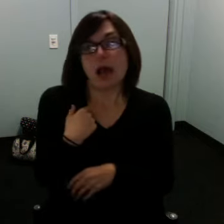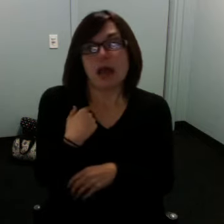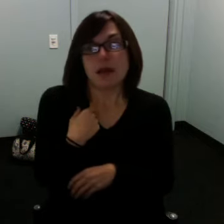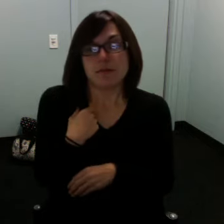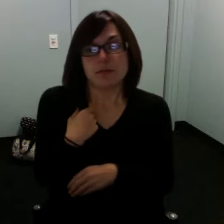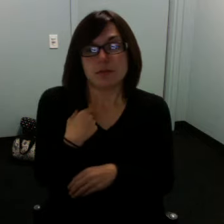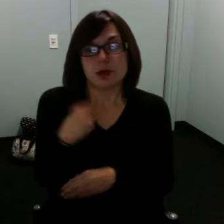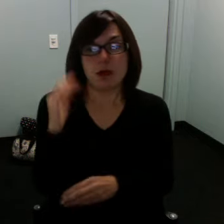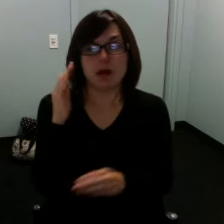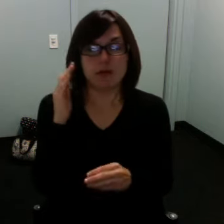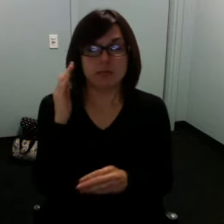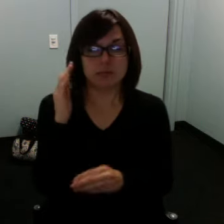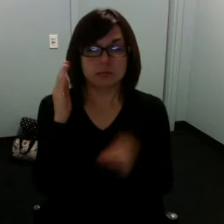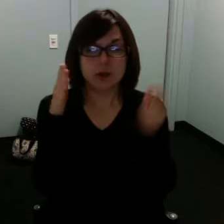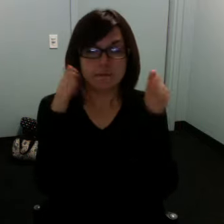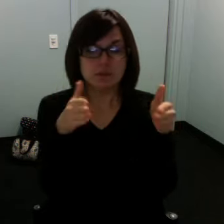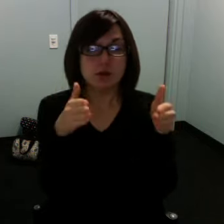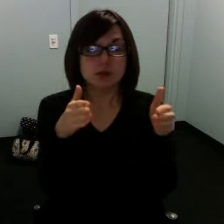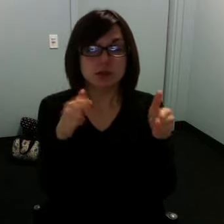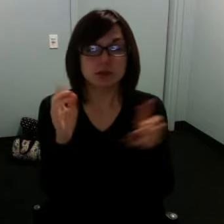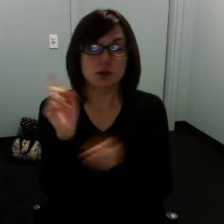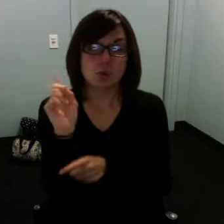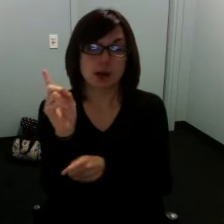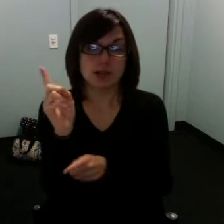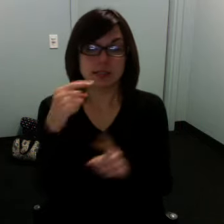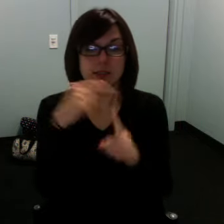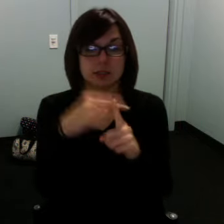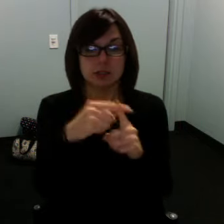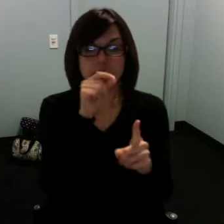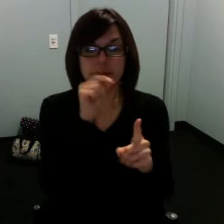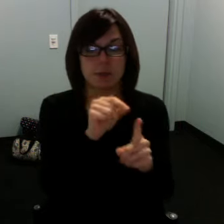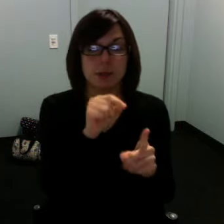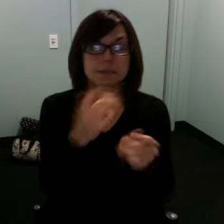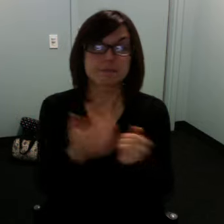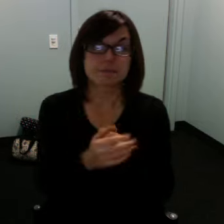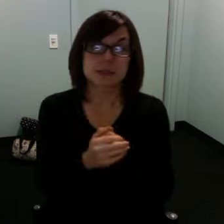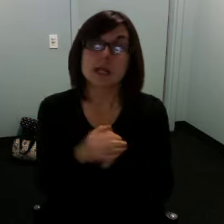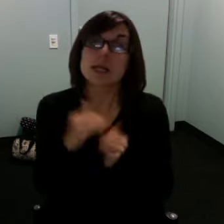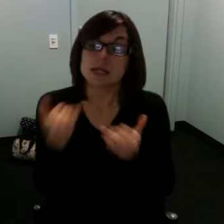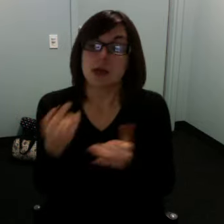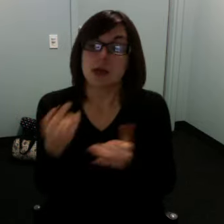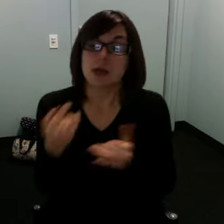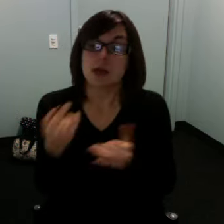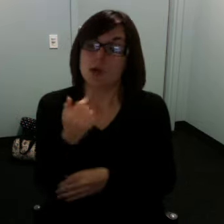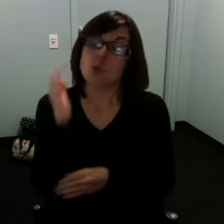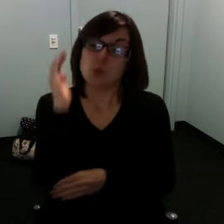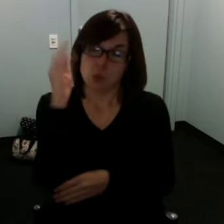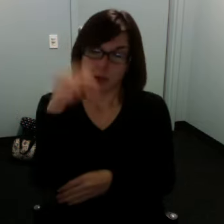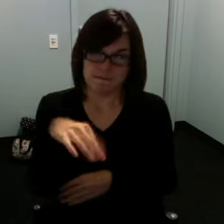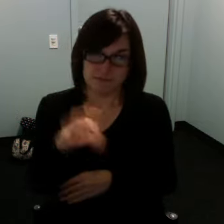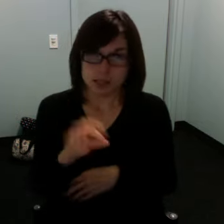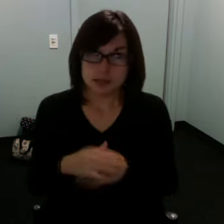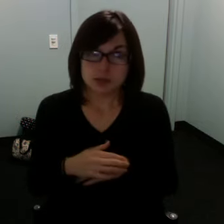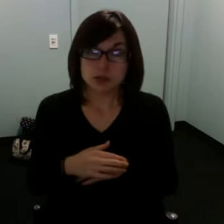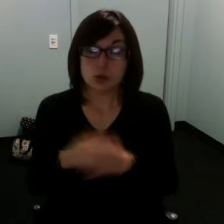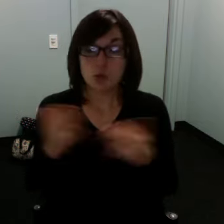is that intersection point. And now I say we can actually find it. So what we want to do is draw the graphs of the 2 lines